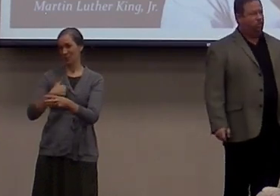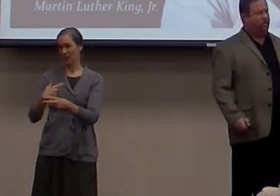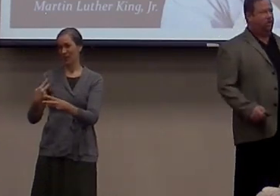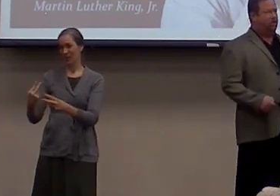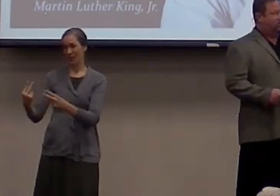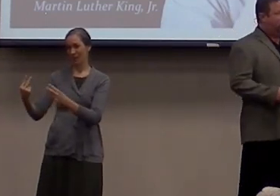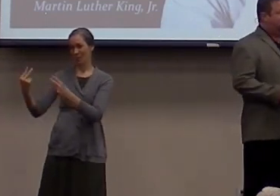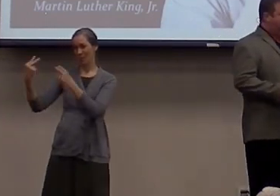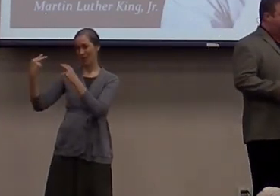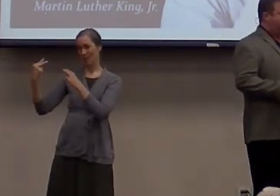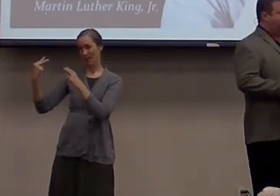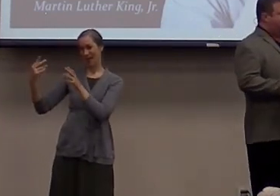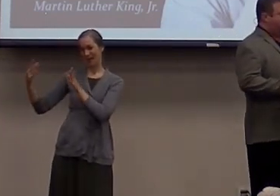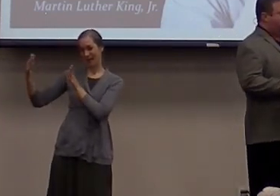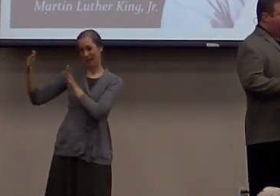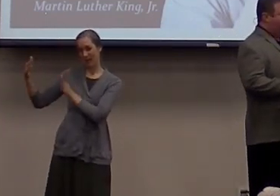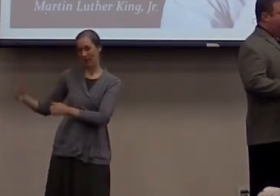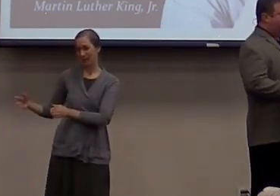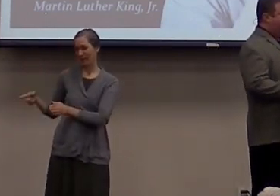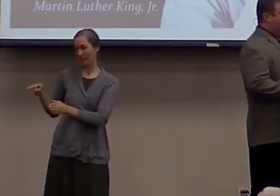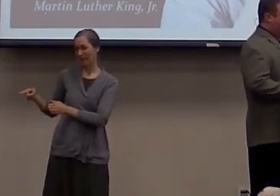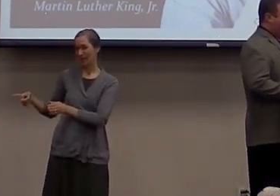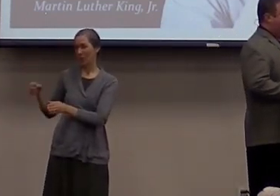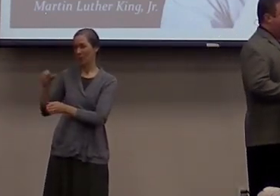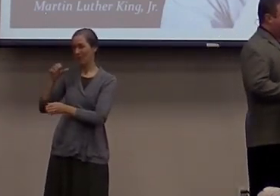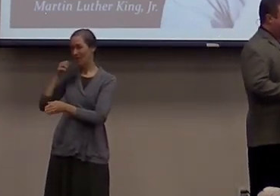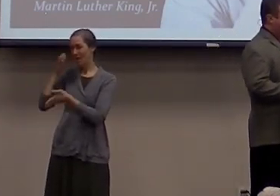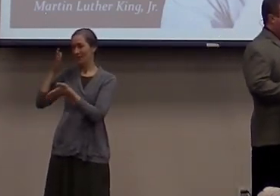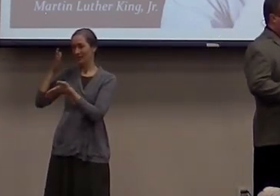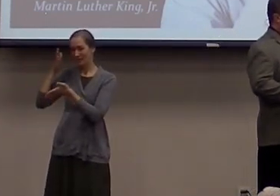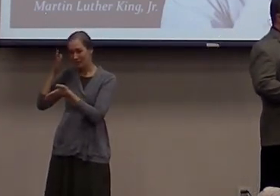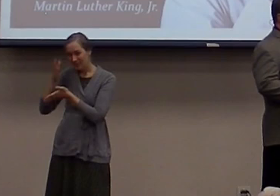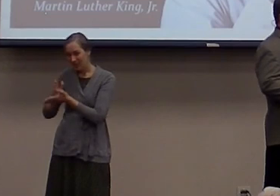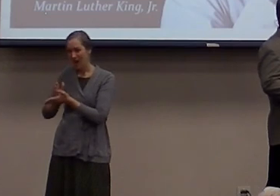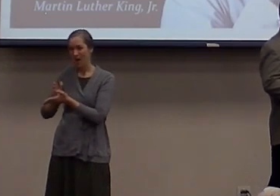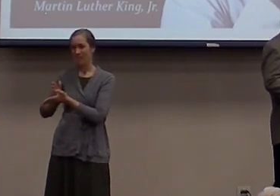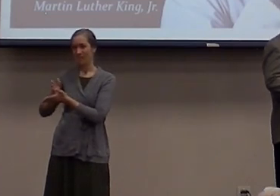just wouldn't quit talking about his message.